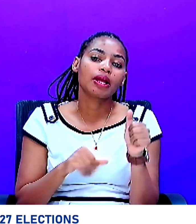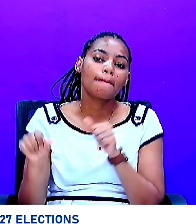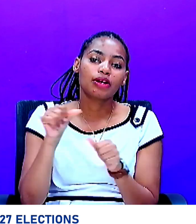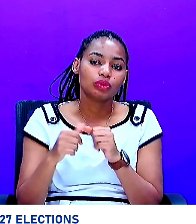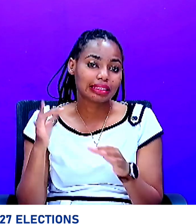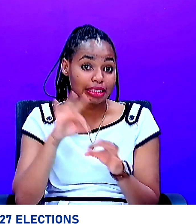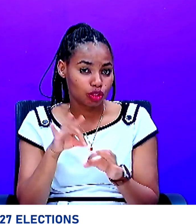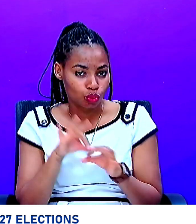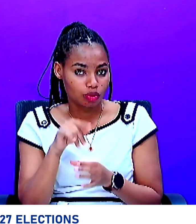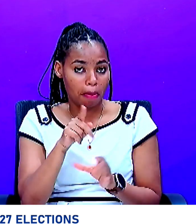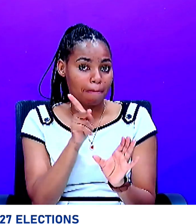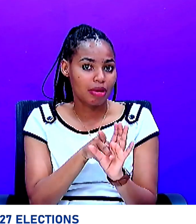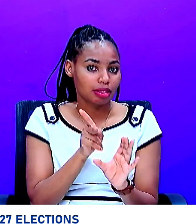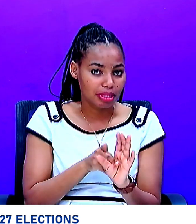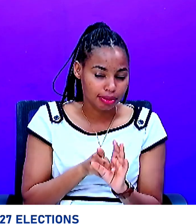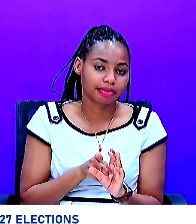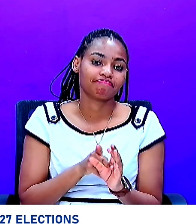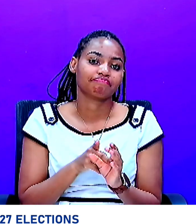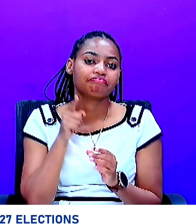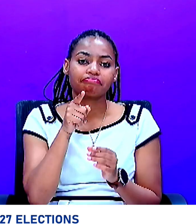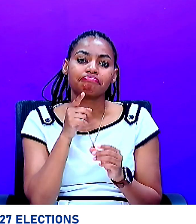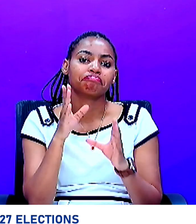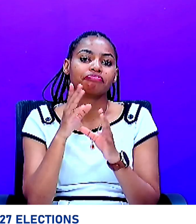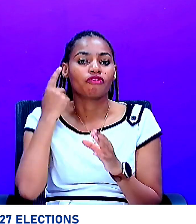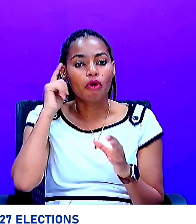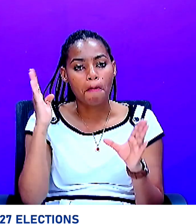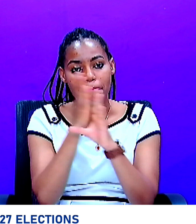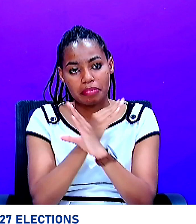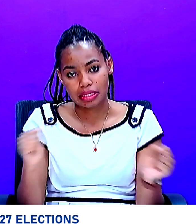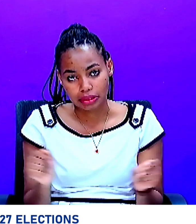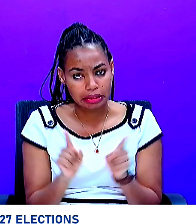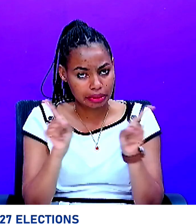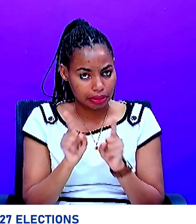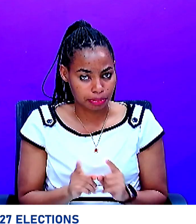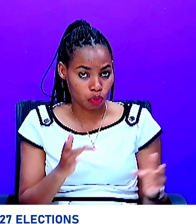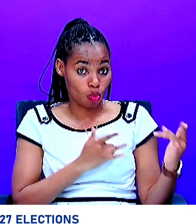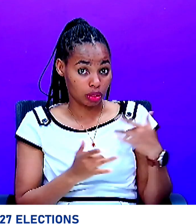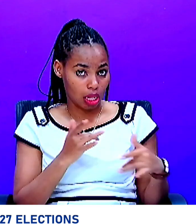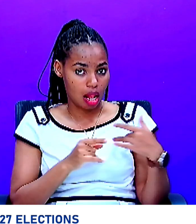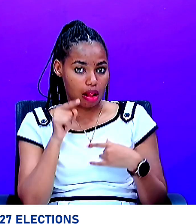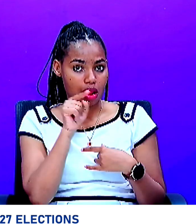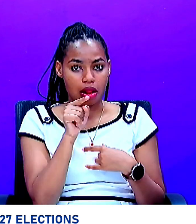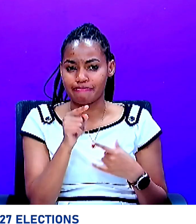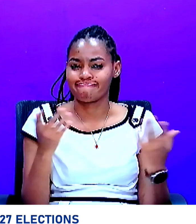concerns raised by some Kenyans and leaders about potential electoral malpractice, particularly